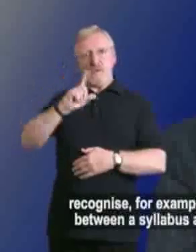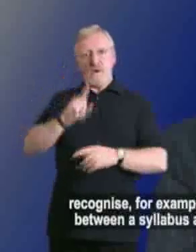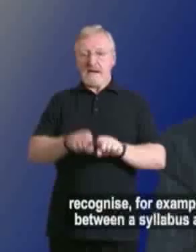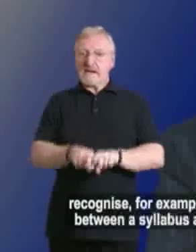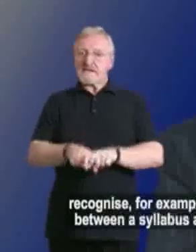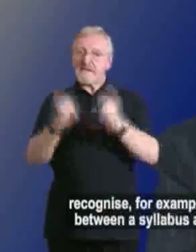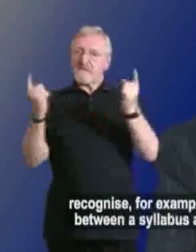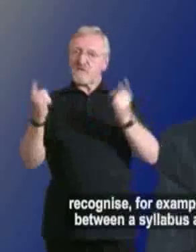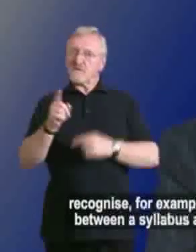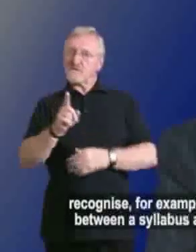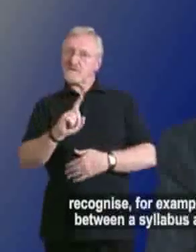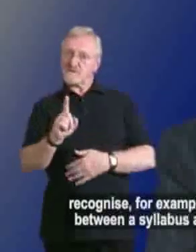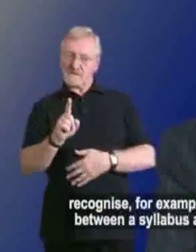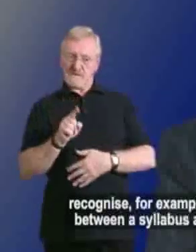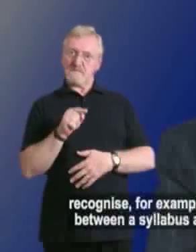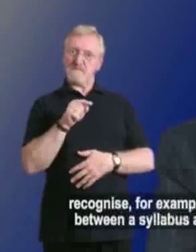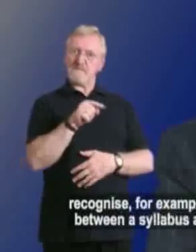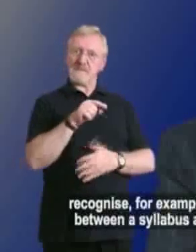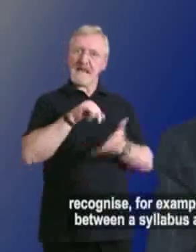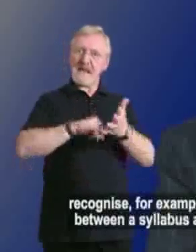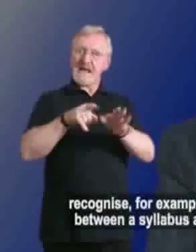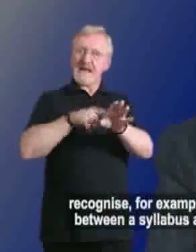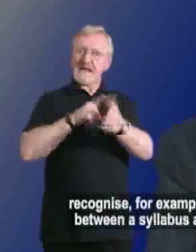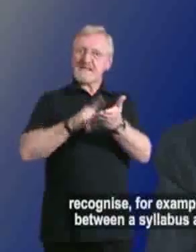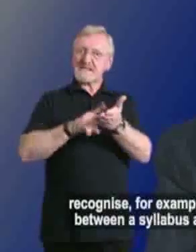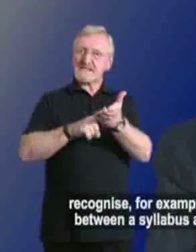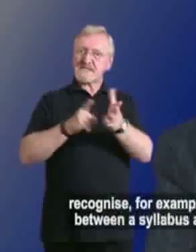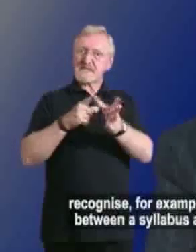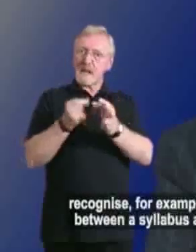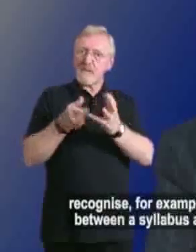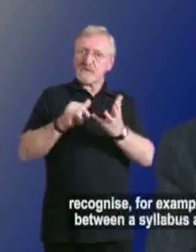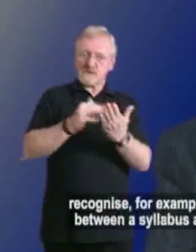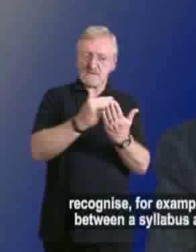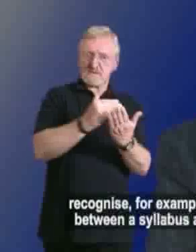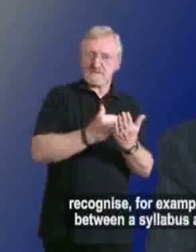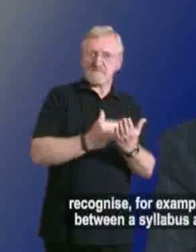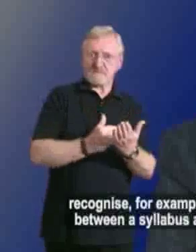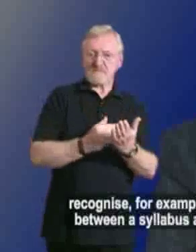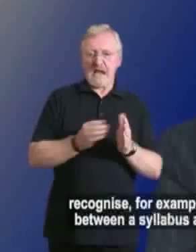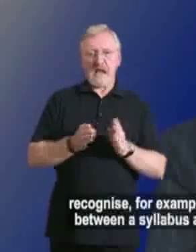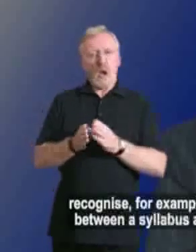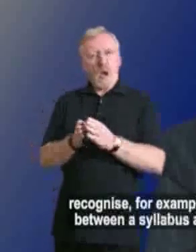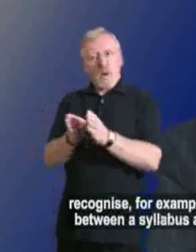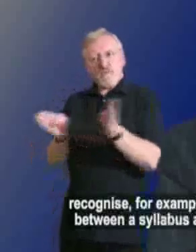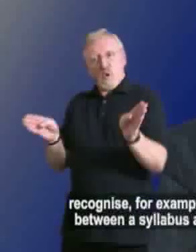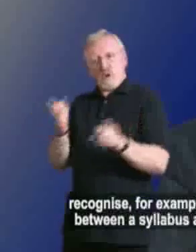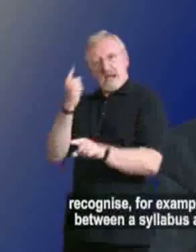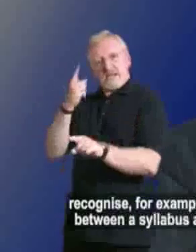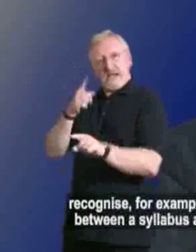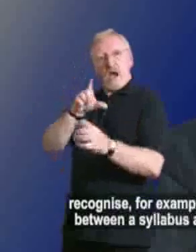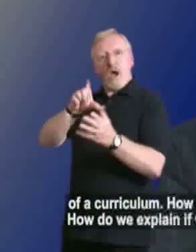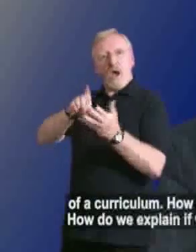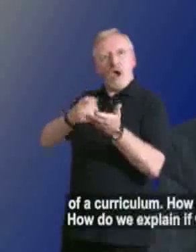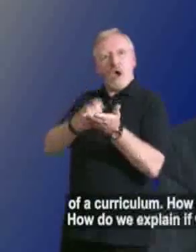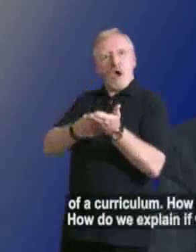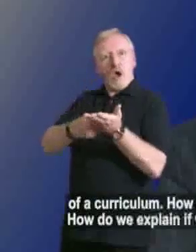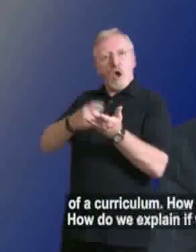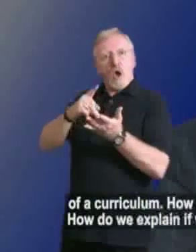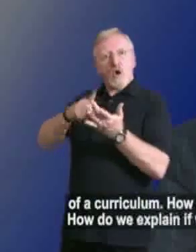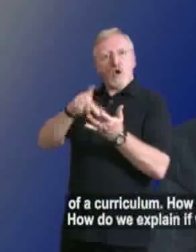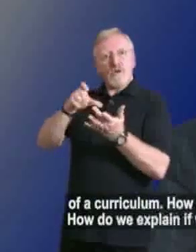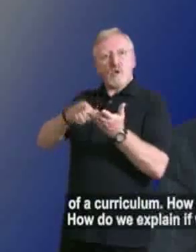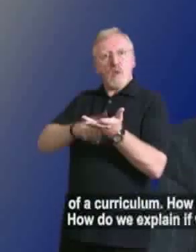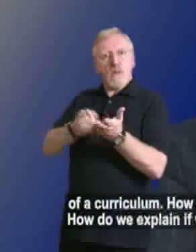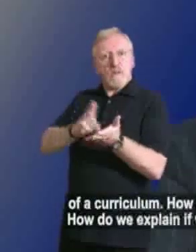example, that there is a difference between a syllabus and the much broader idea of a